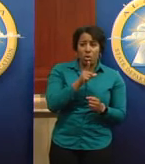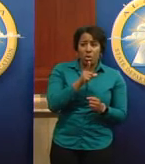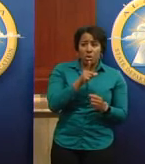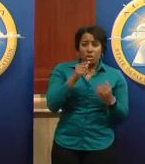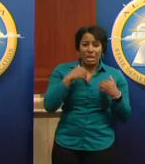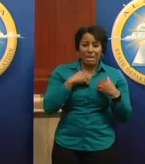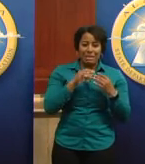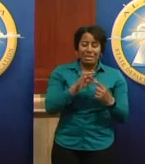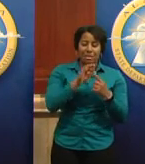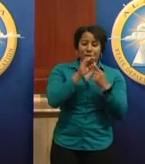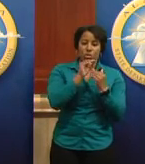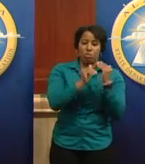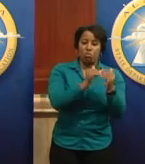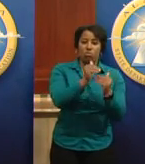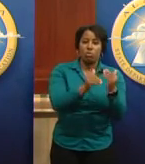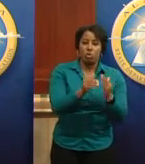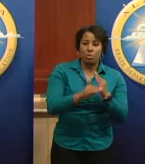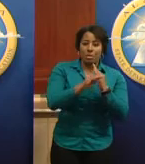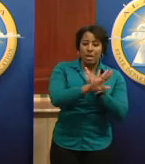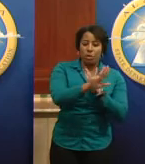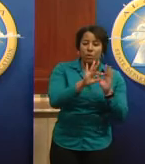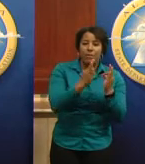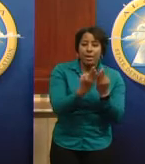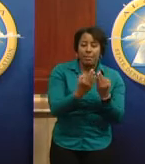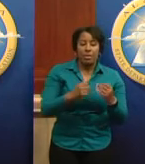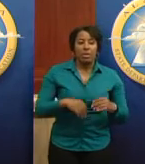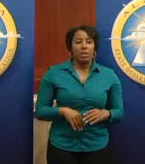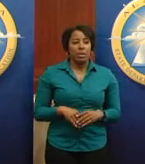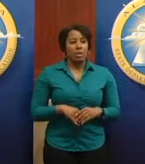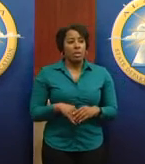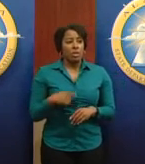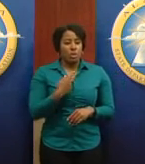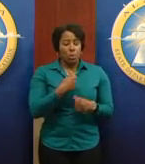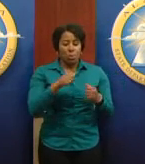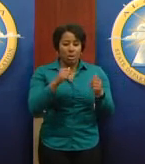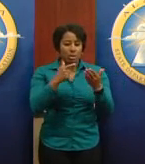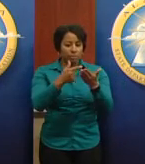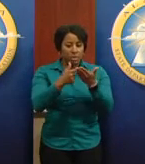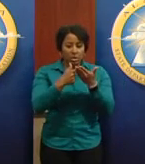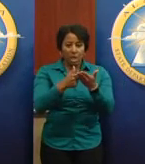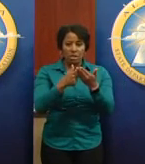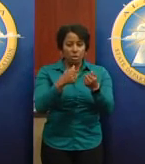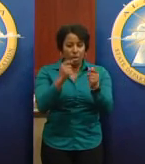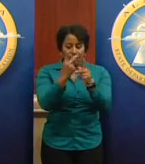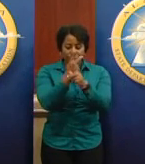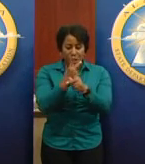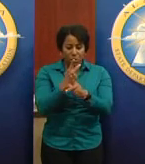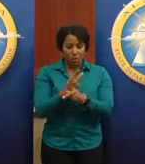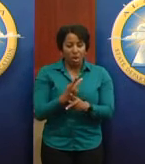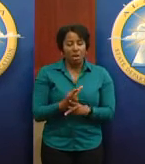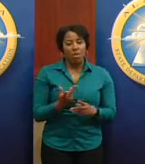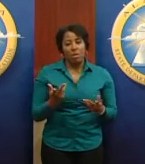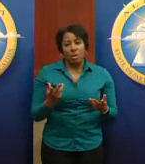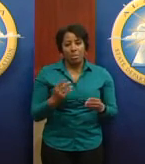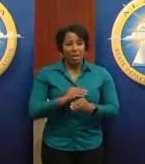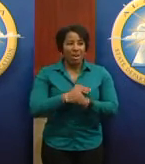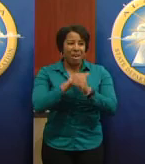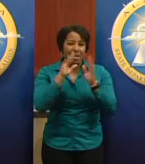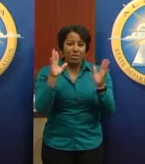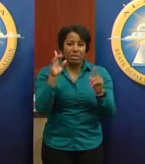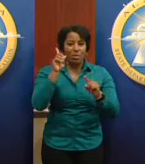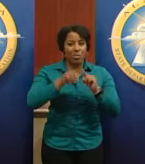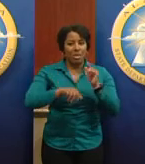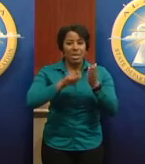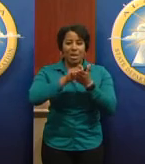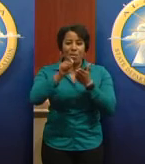special protocols to protect her family. So we're working through those, but obviously there's not a way to write a guide sheet